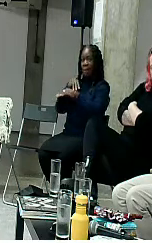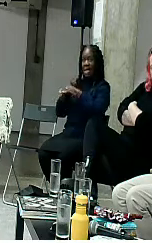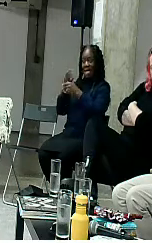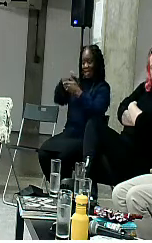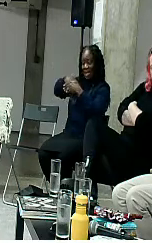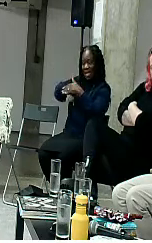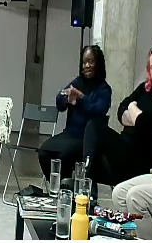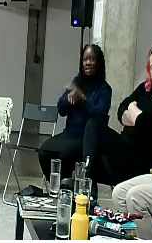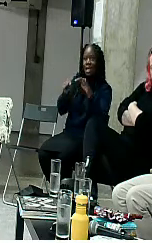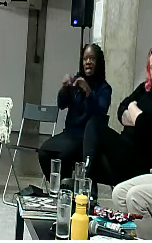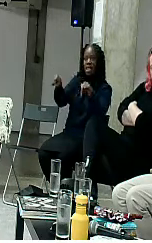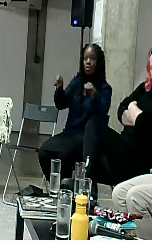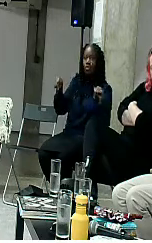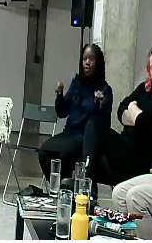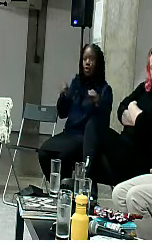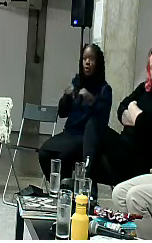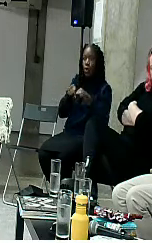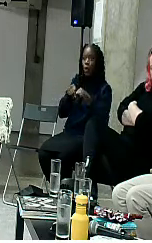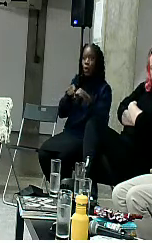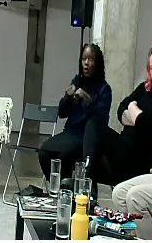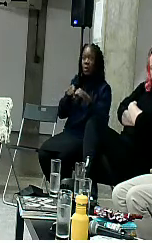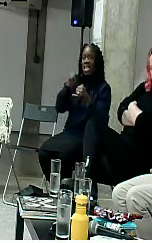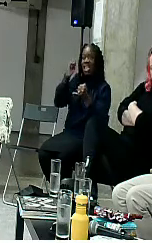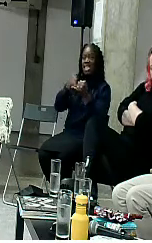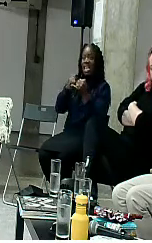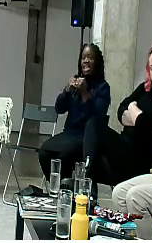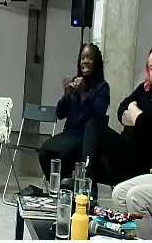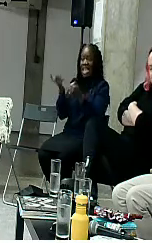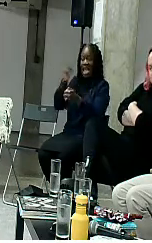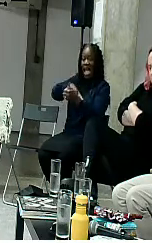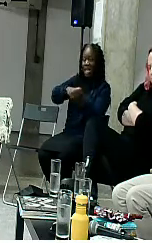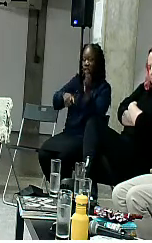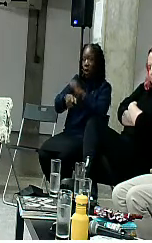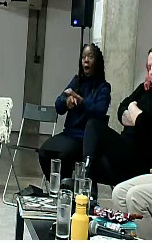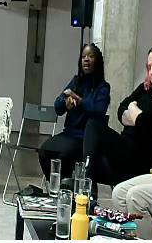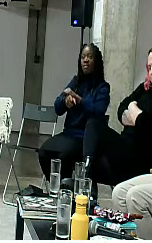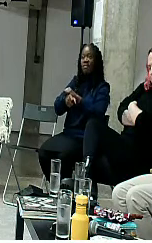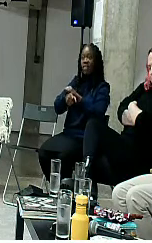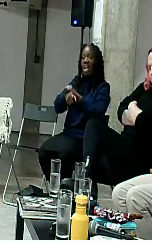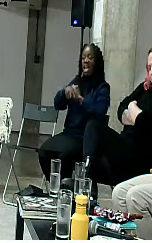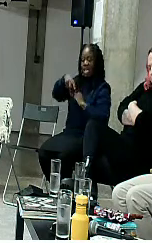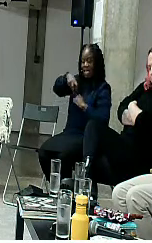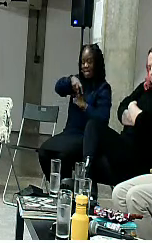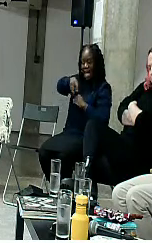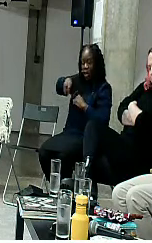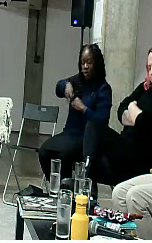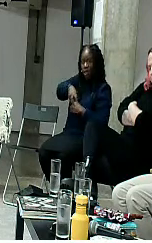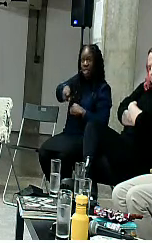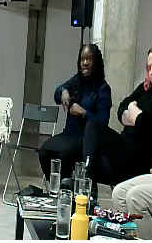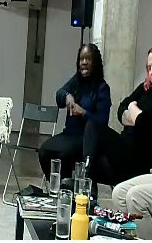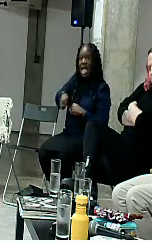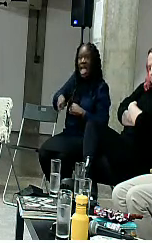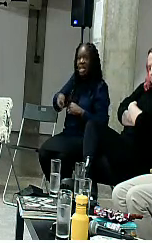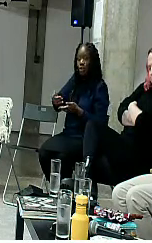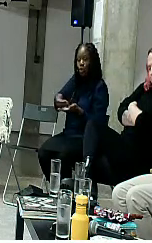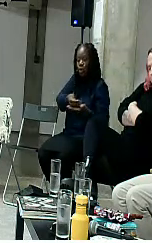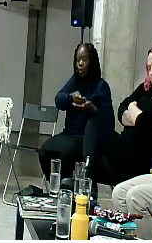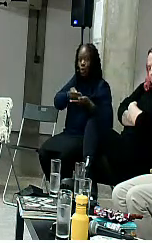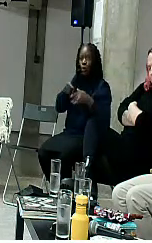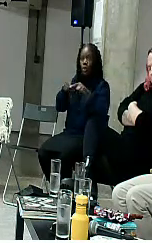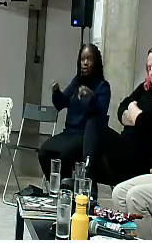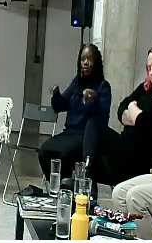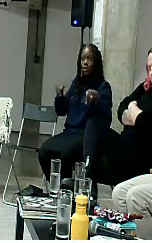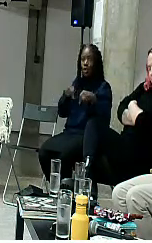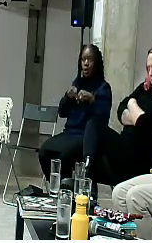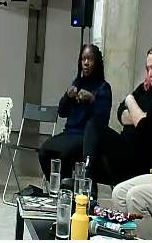the room. They handcuffed Shani, took him down the stairs to the seclusion room. When